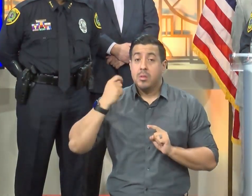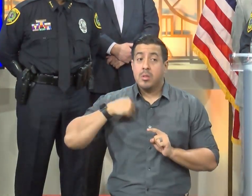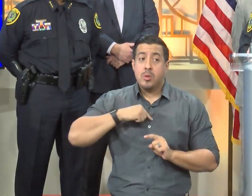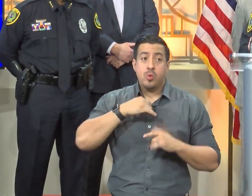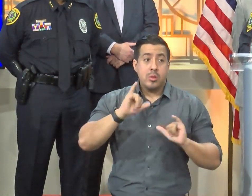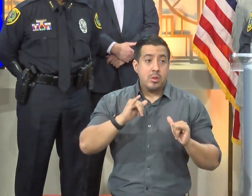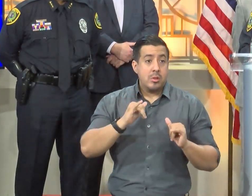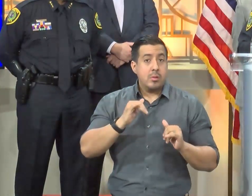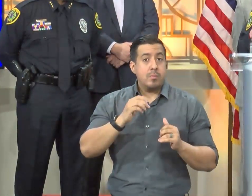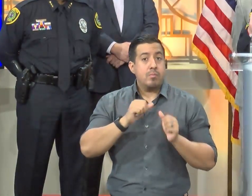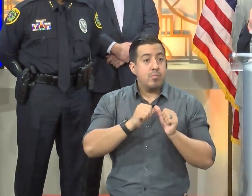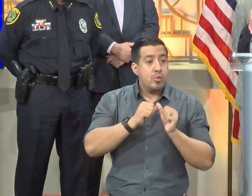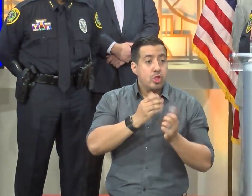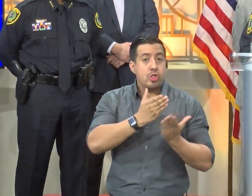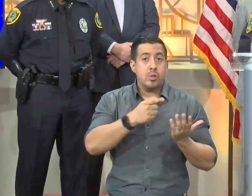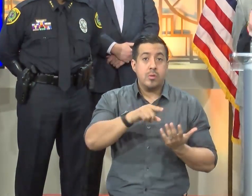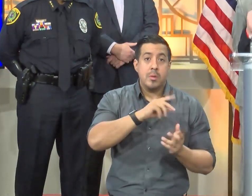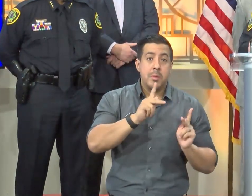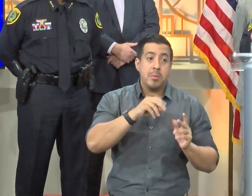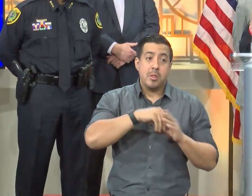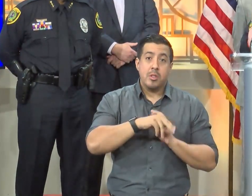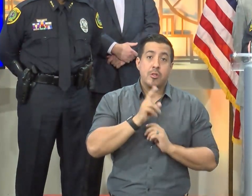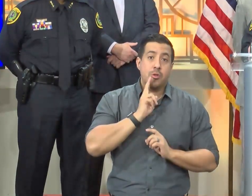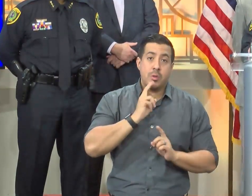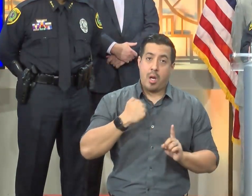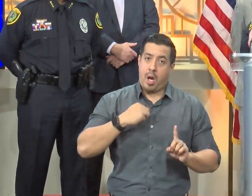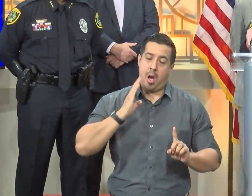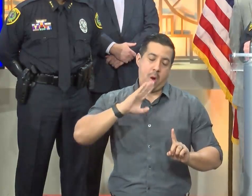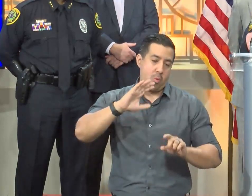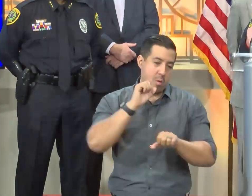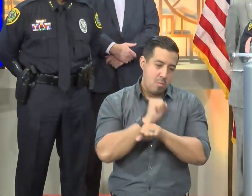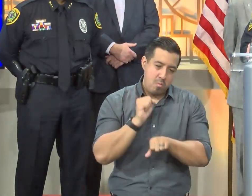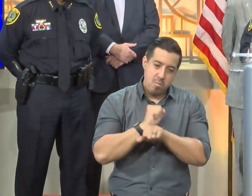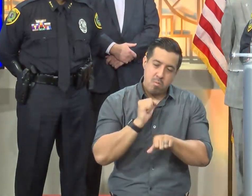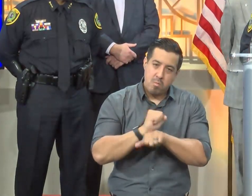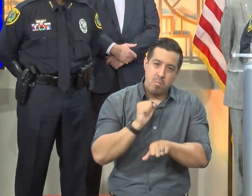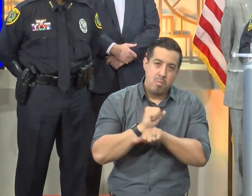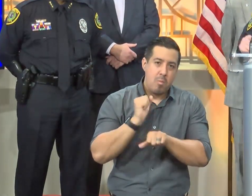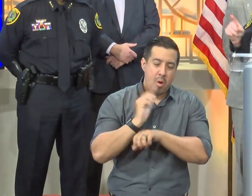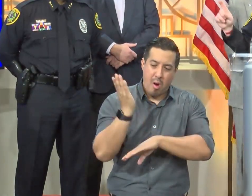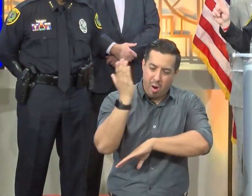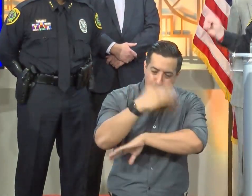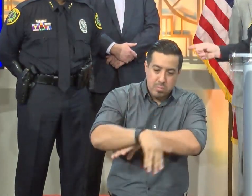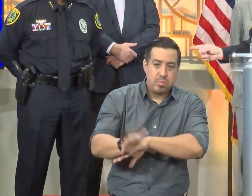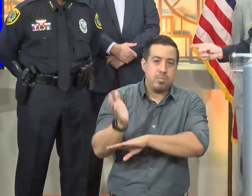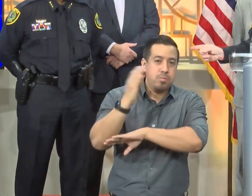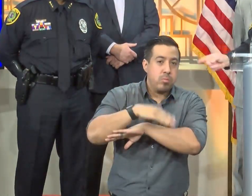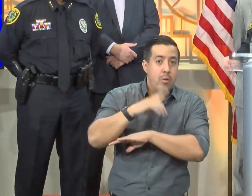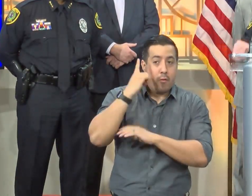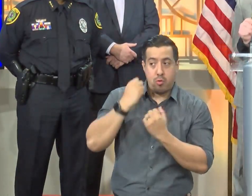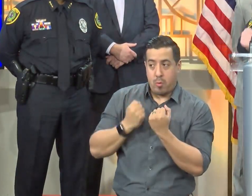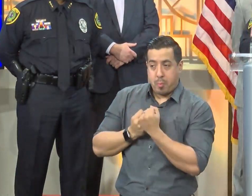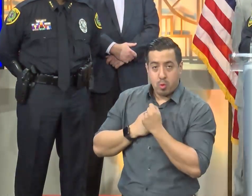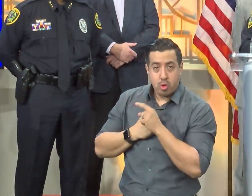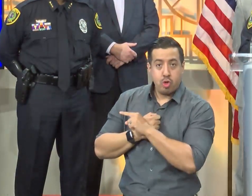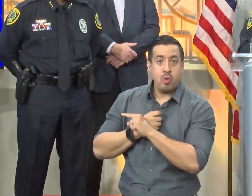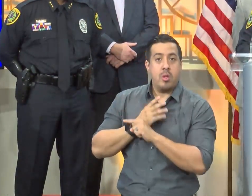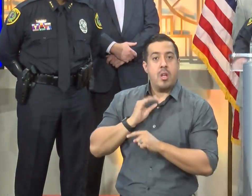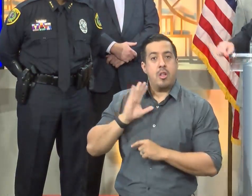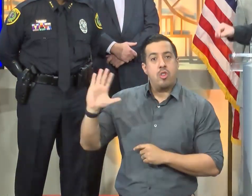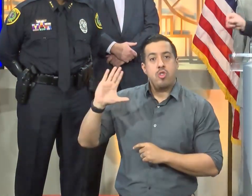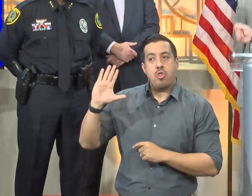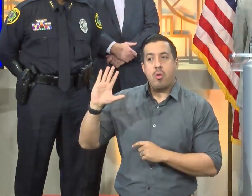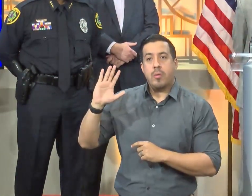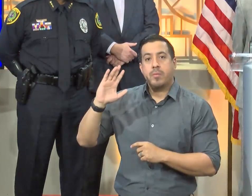citizens of Houston, know this: I will continue to work tirelessly day in and day out to support you and your